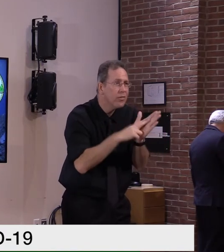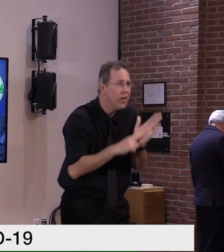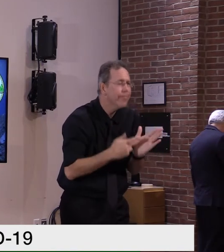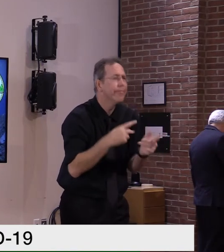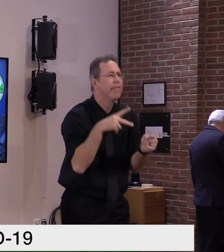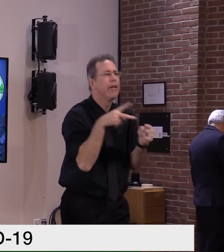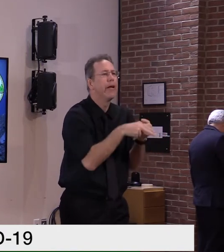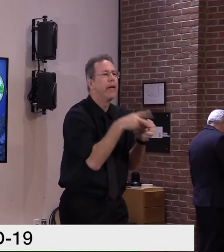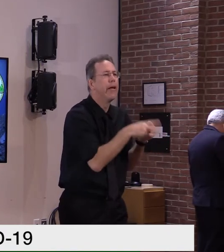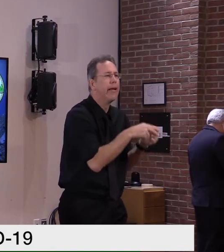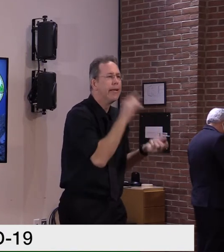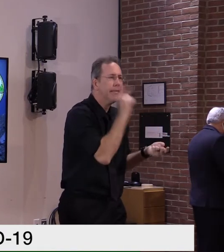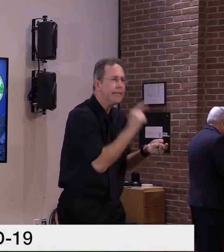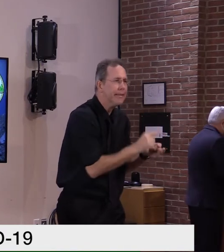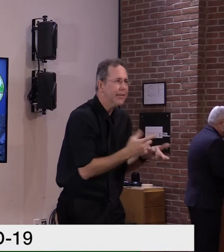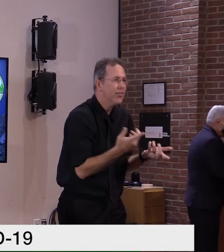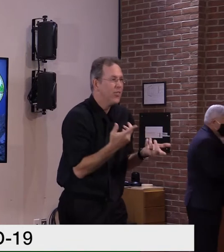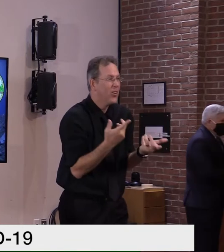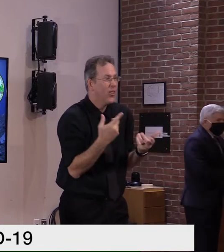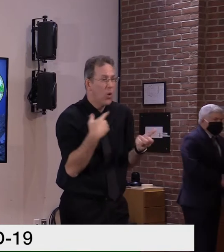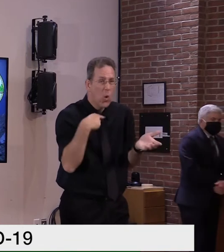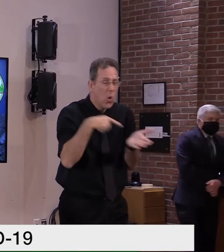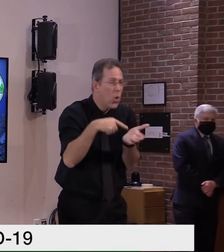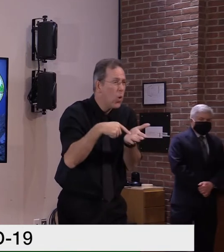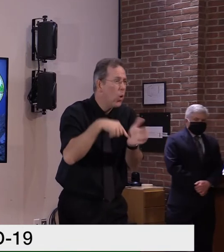they're obviously in the red.